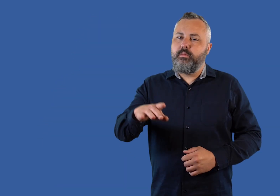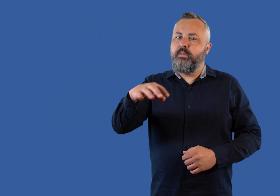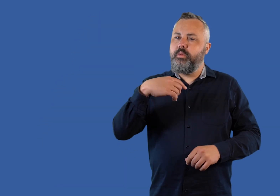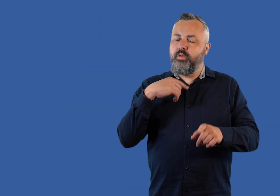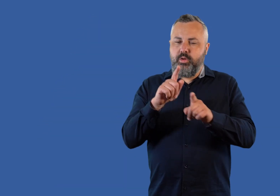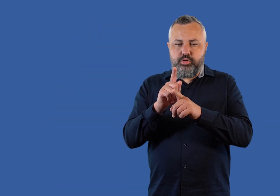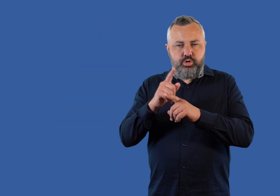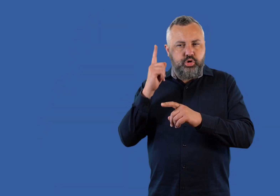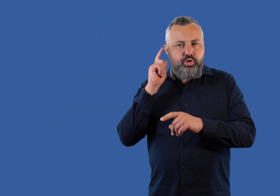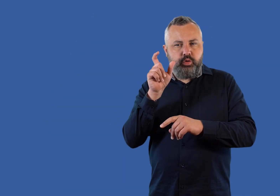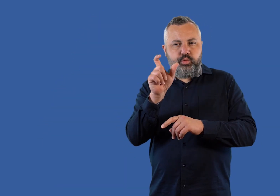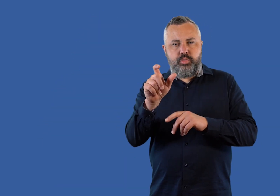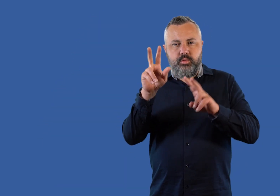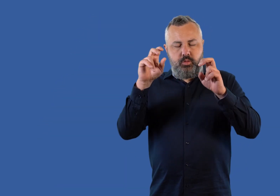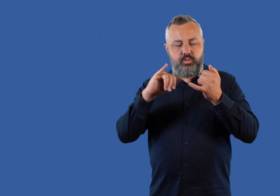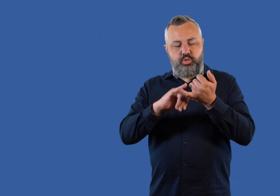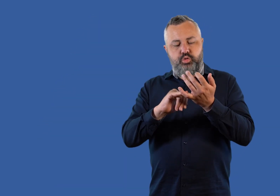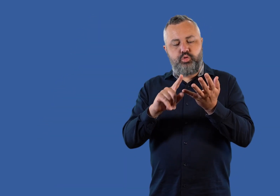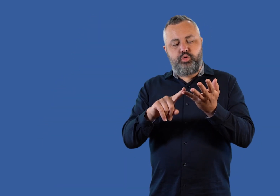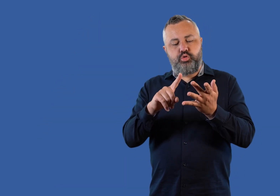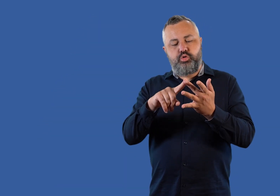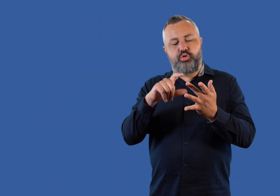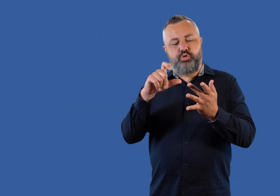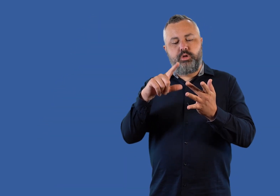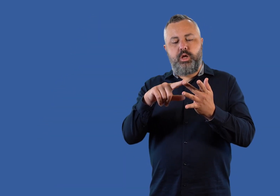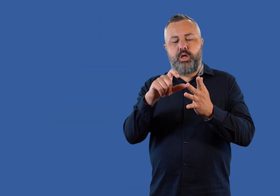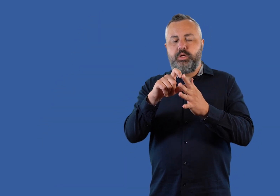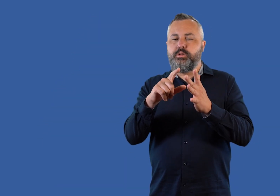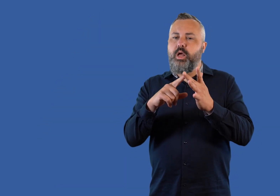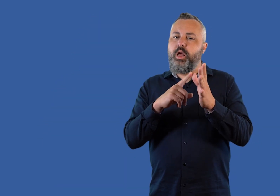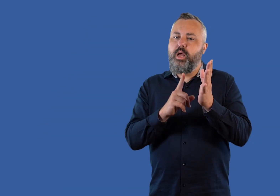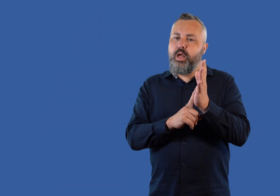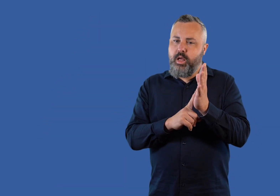I've also heard the term suicidal ideation.